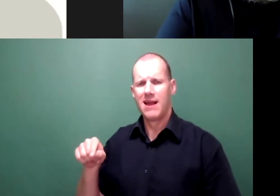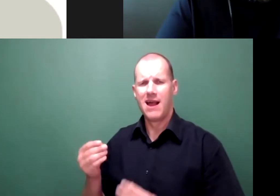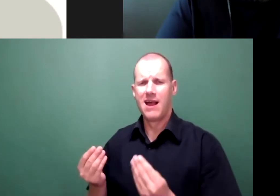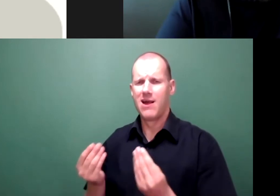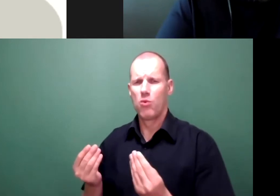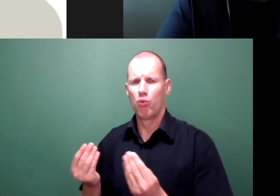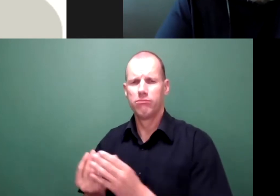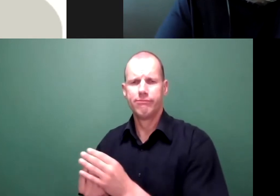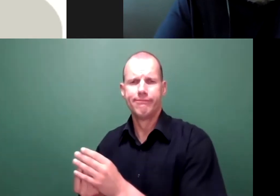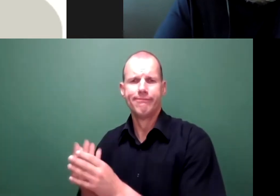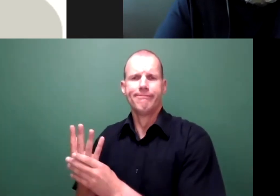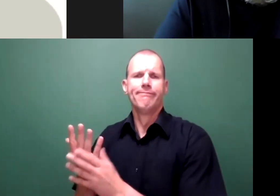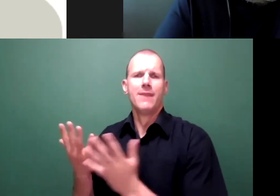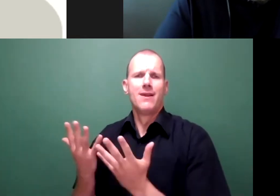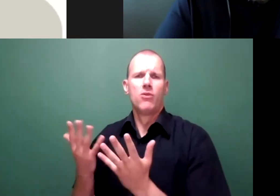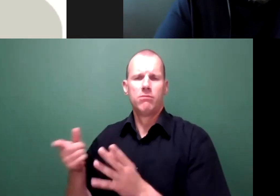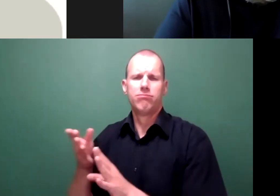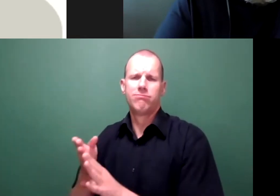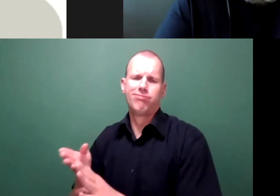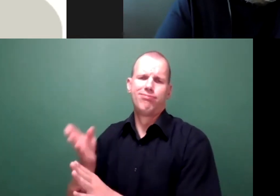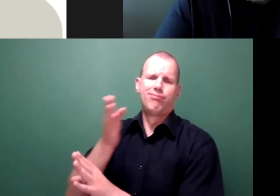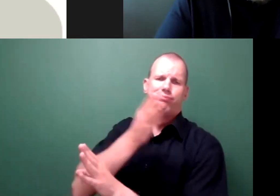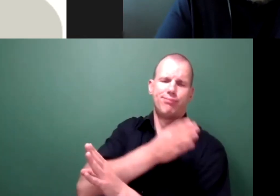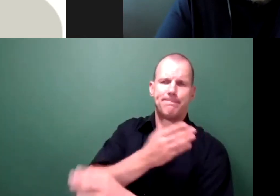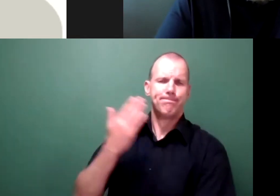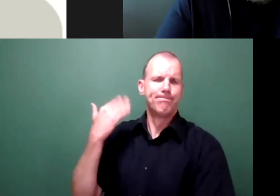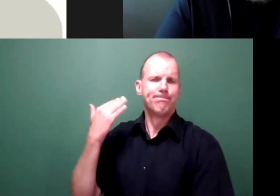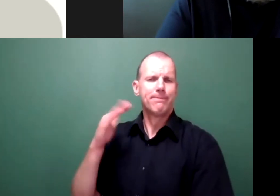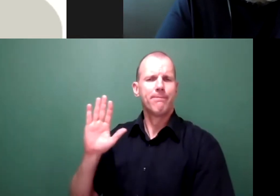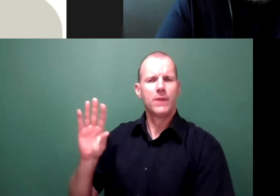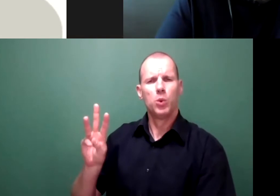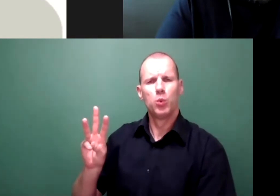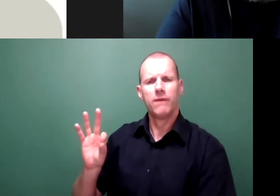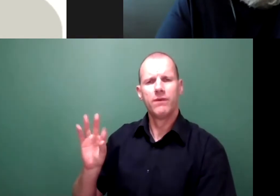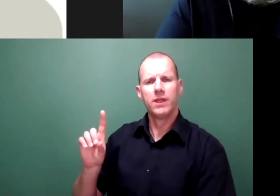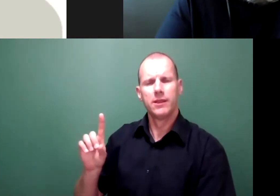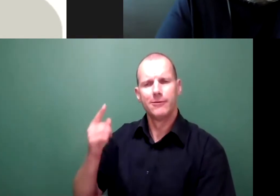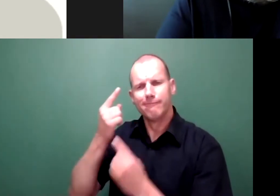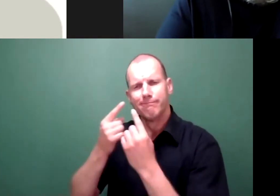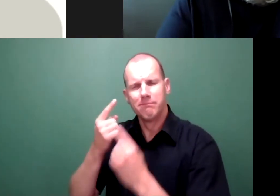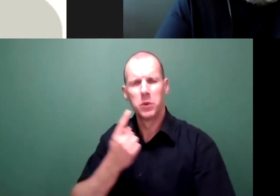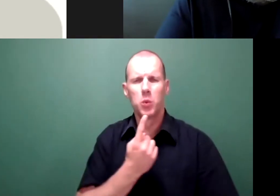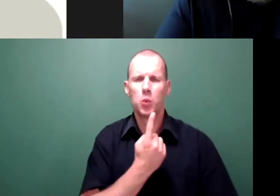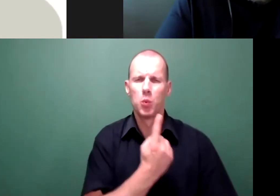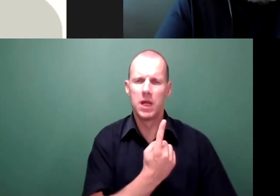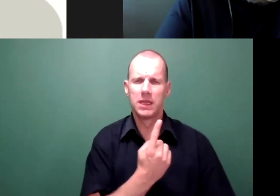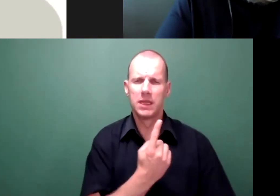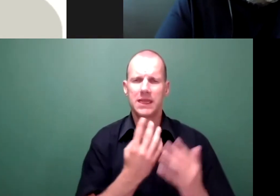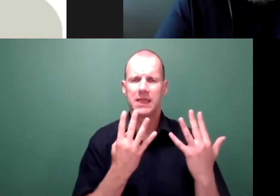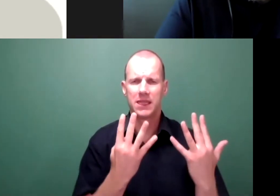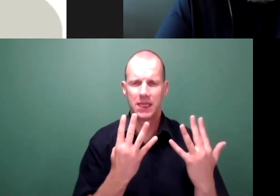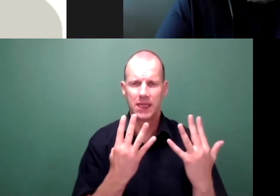the accreditation and how we're going to establish this. The